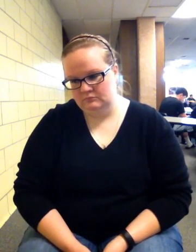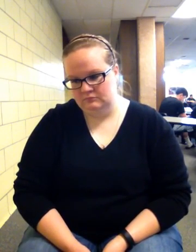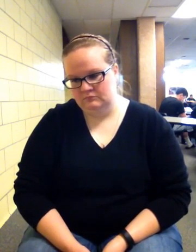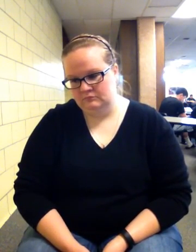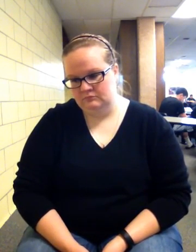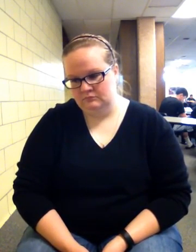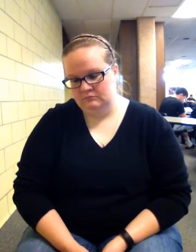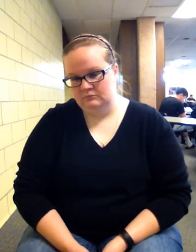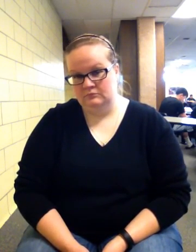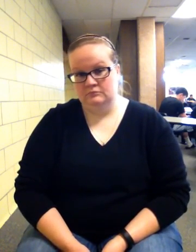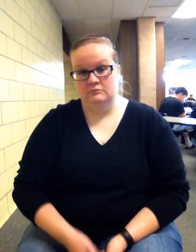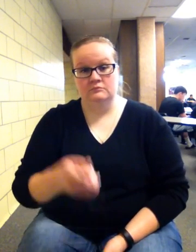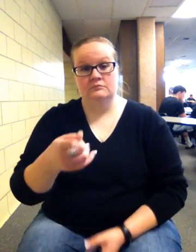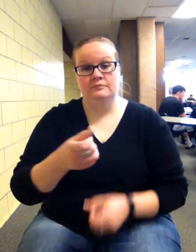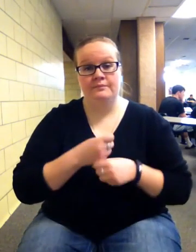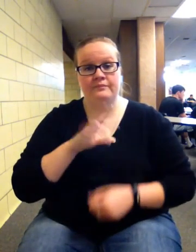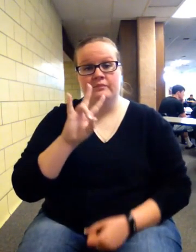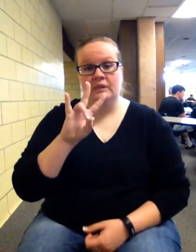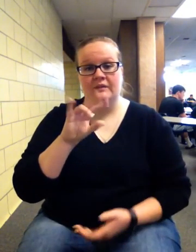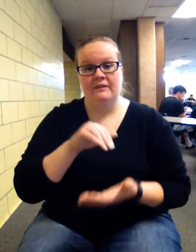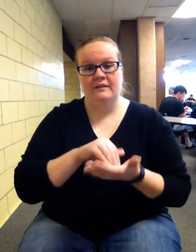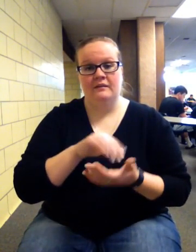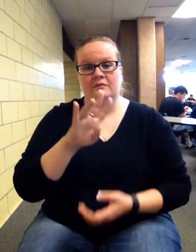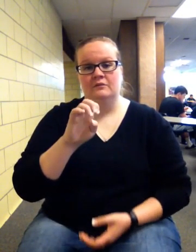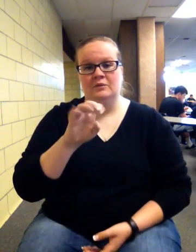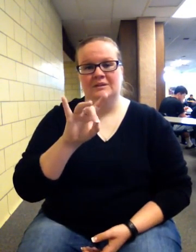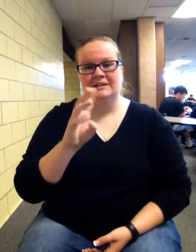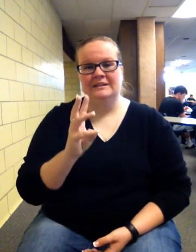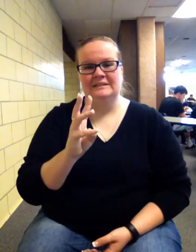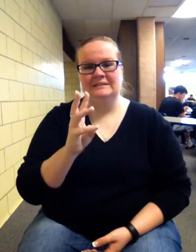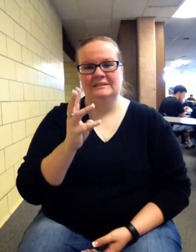Did everybody get 7,486 and some odd cents?